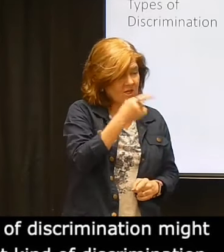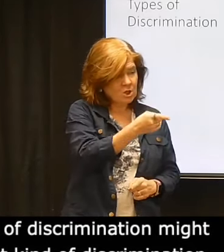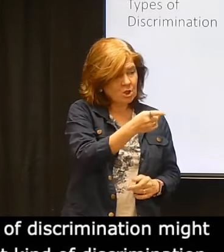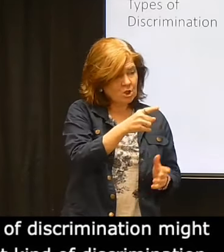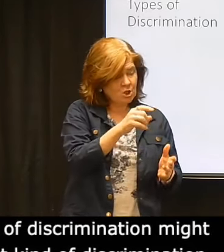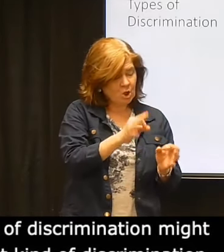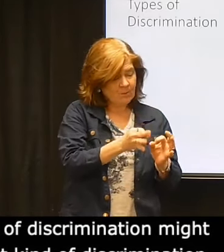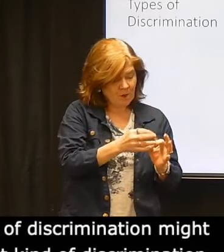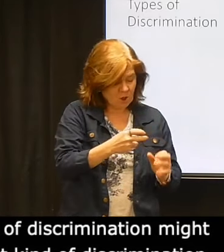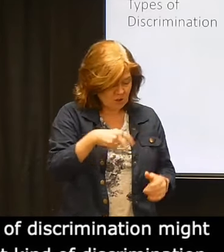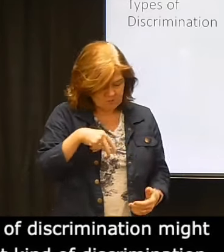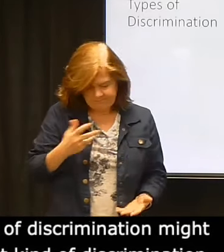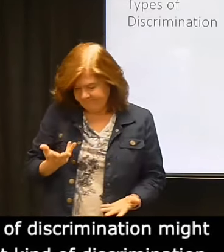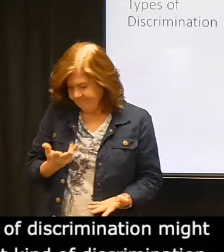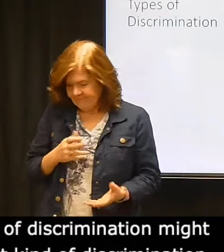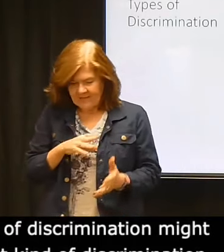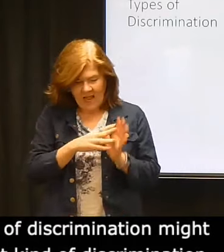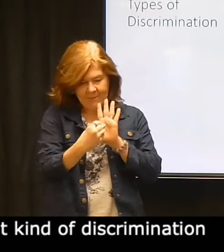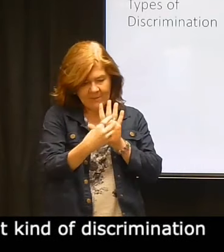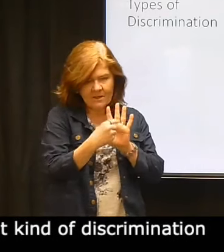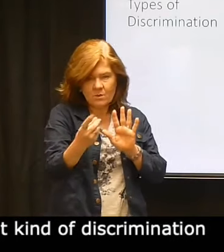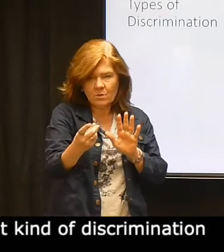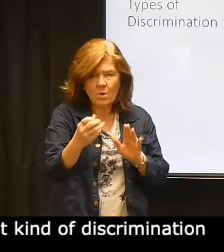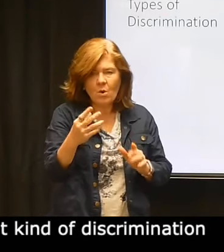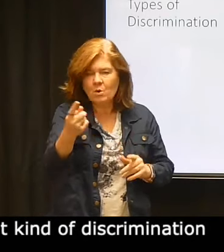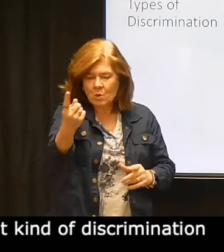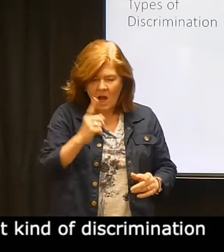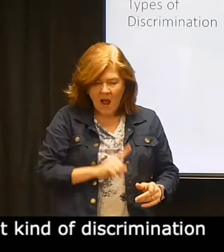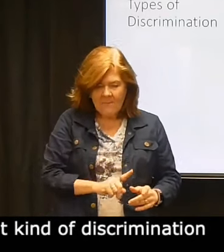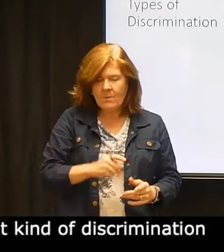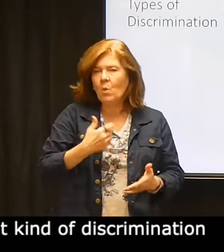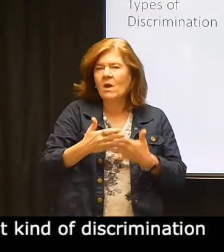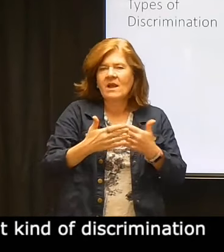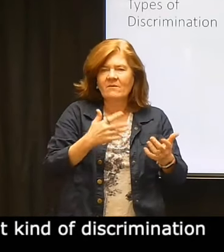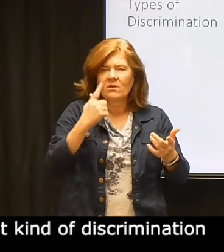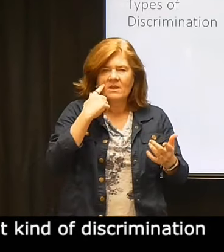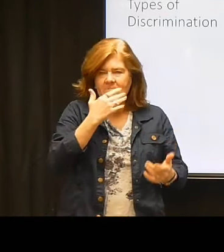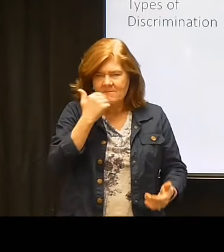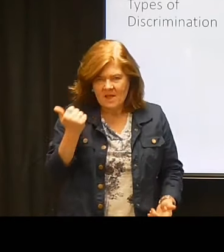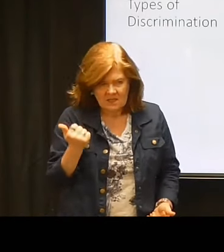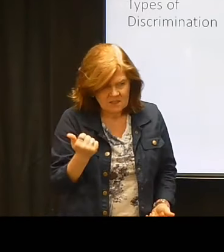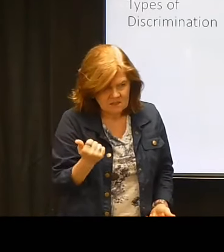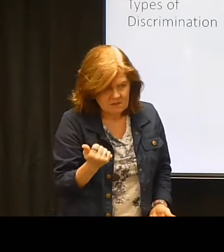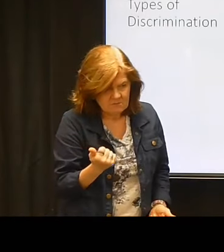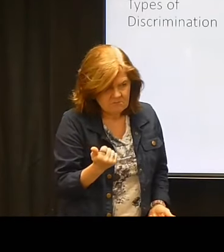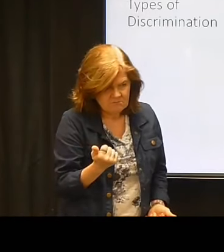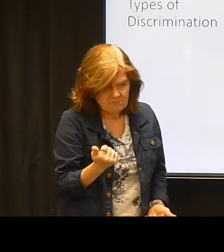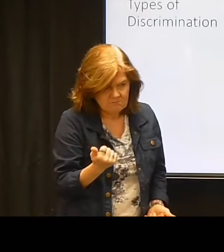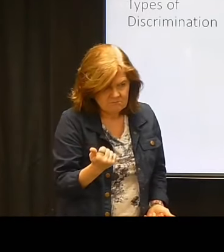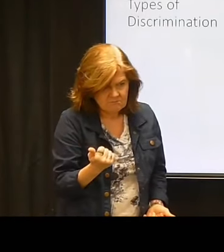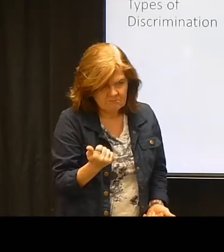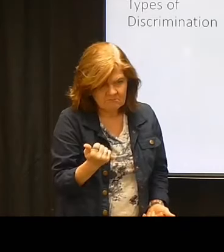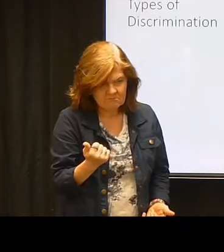but like the interpreter were to copy you, or maybe you come up here, then that might be better.